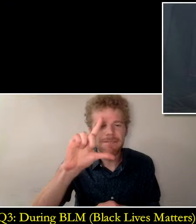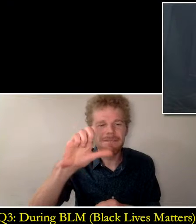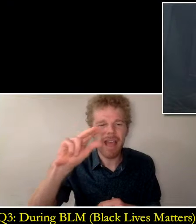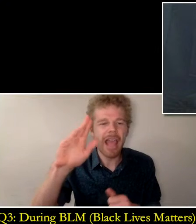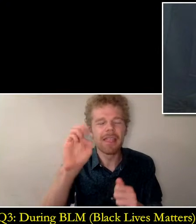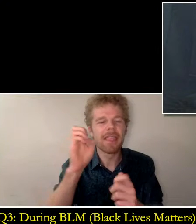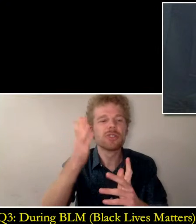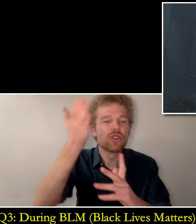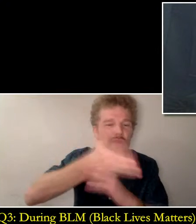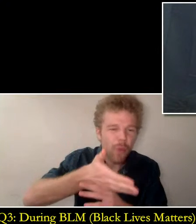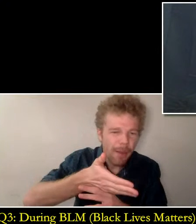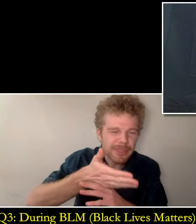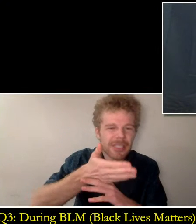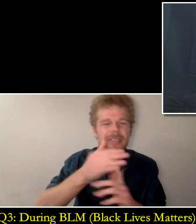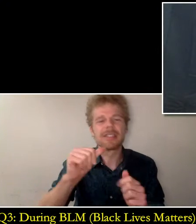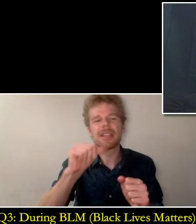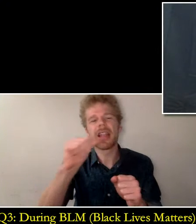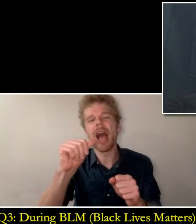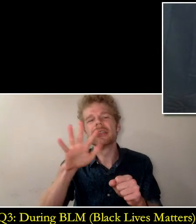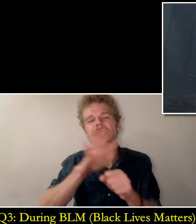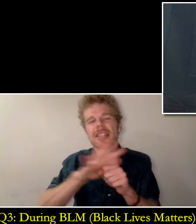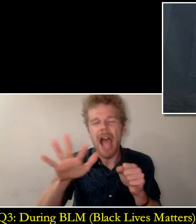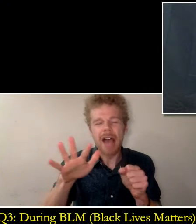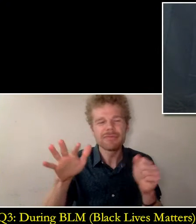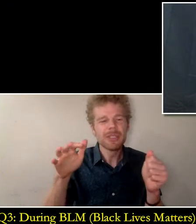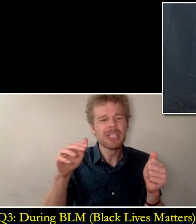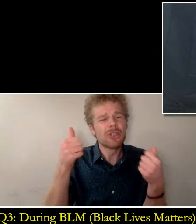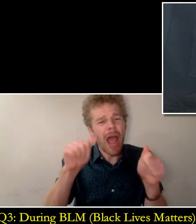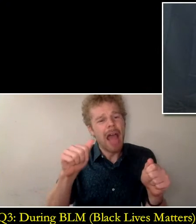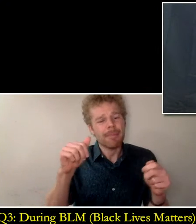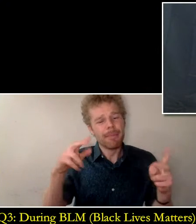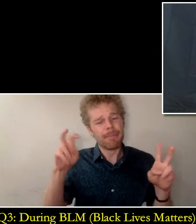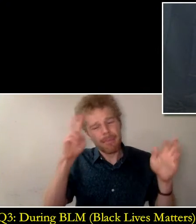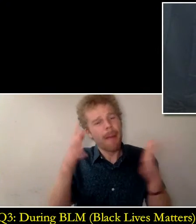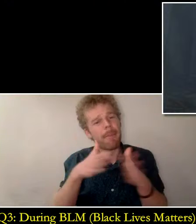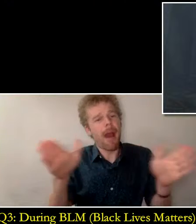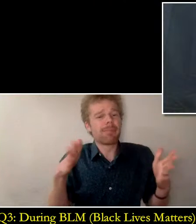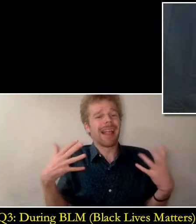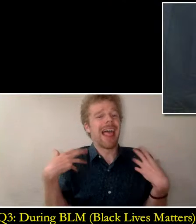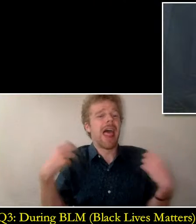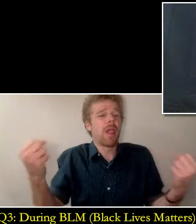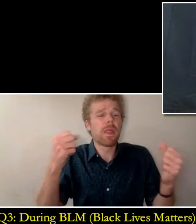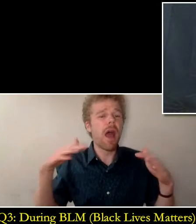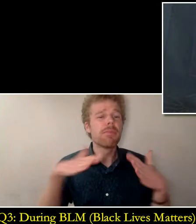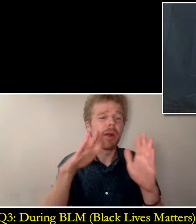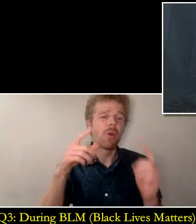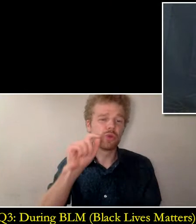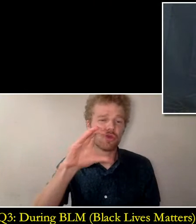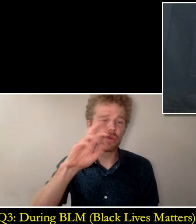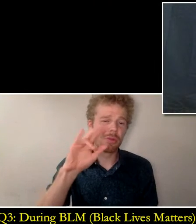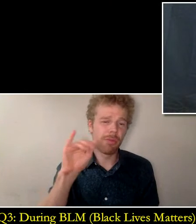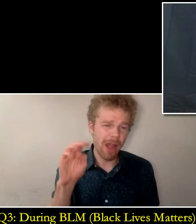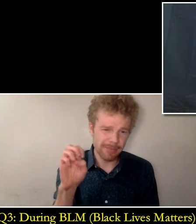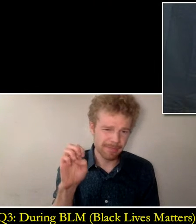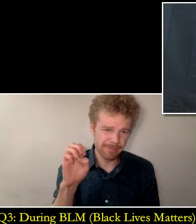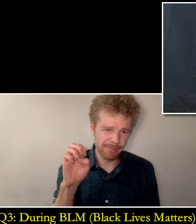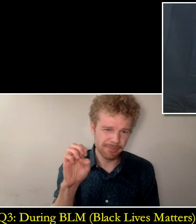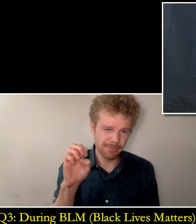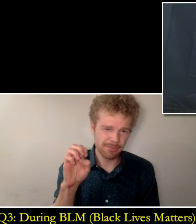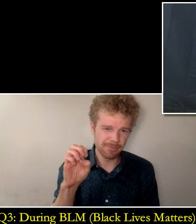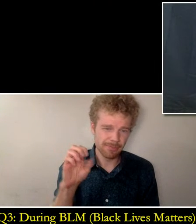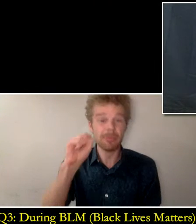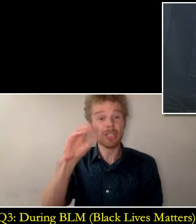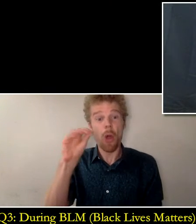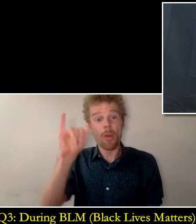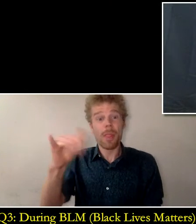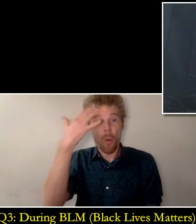thinking about other things like mental health services, which we don't have enough of. They're not thinking about violence